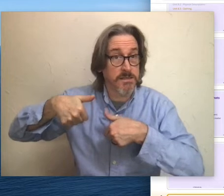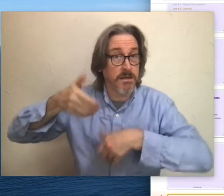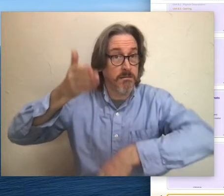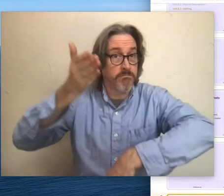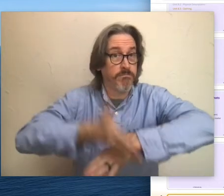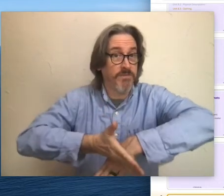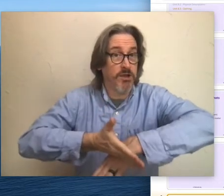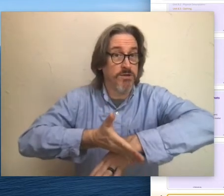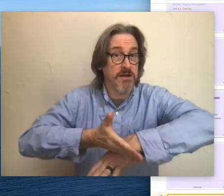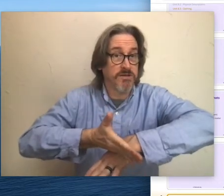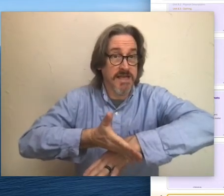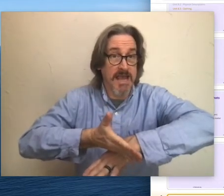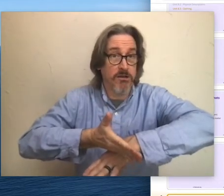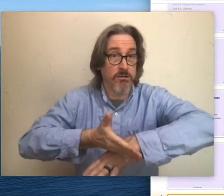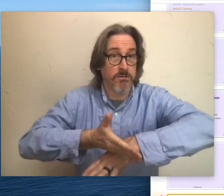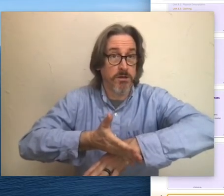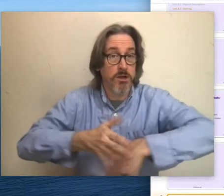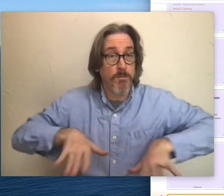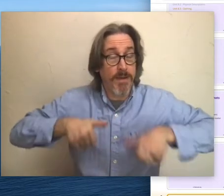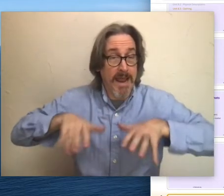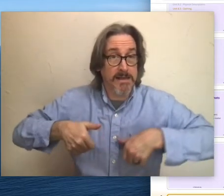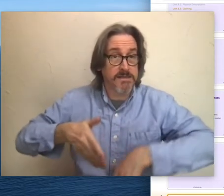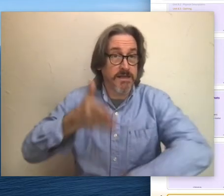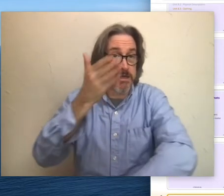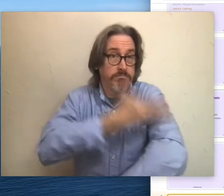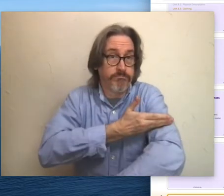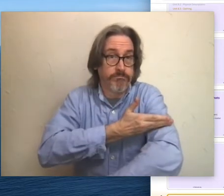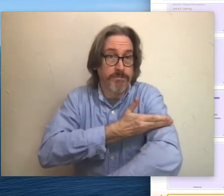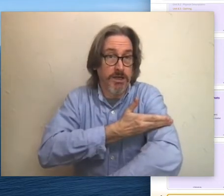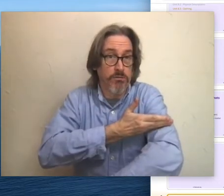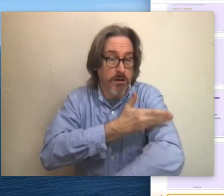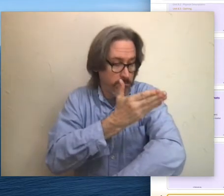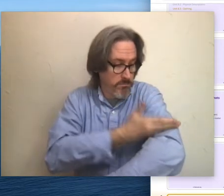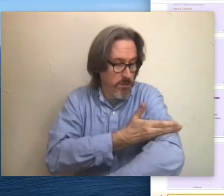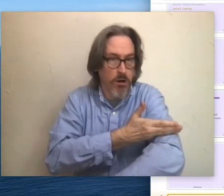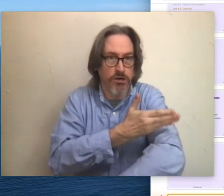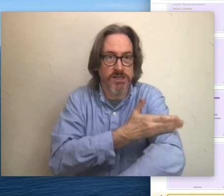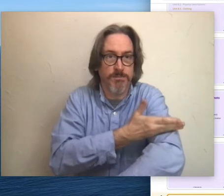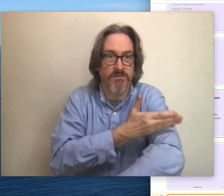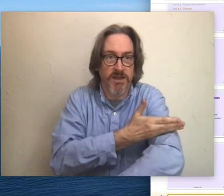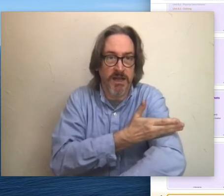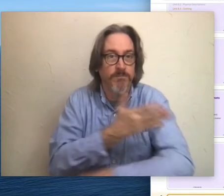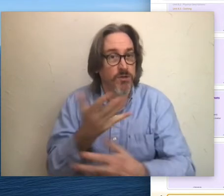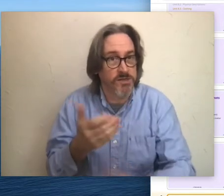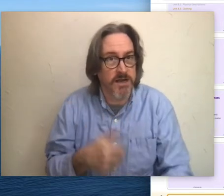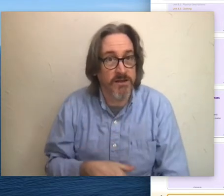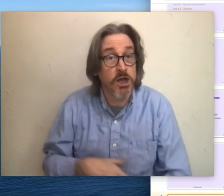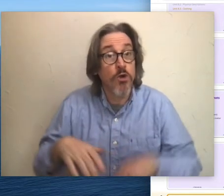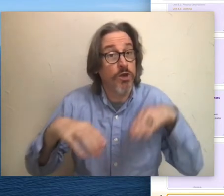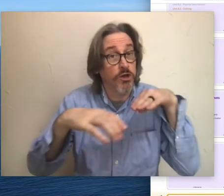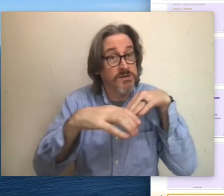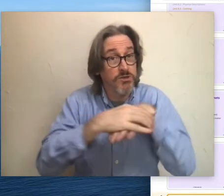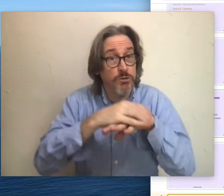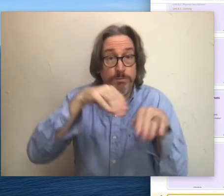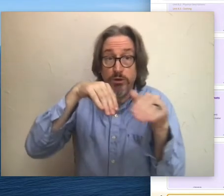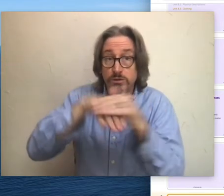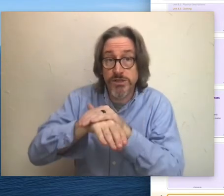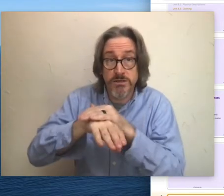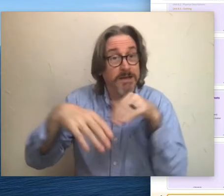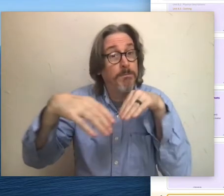pants that go down to the ankle, pants that, are just above the knee, those kind of things. We can also